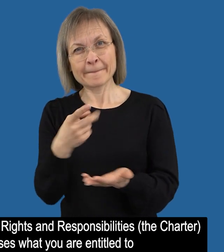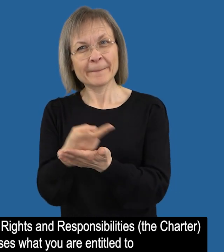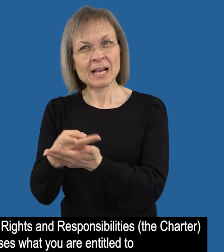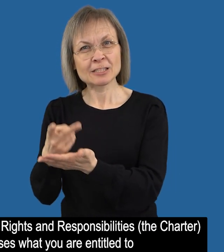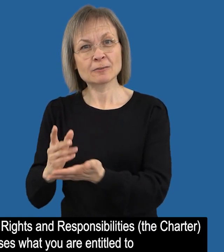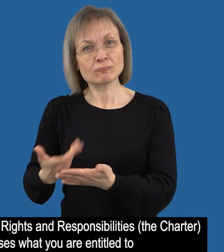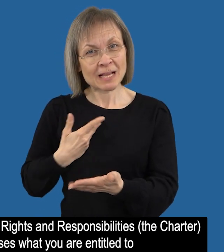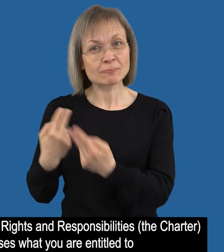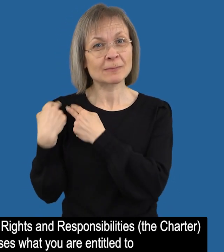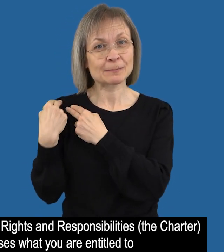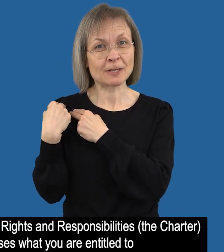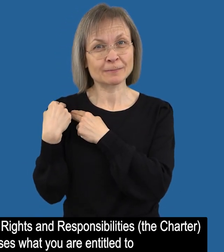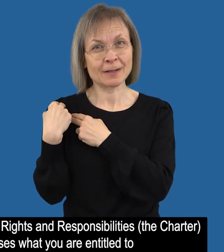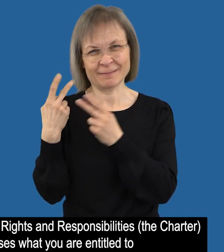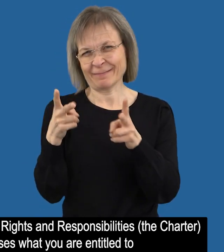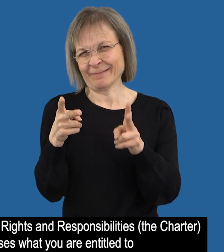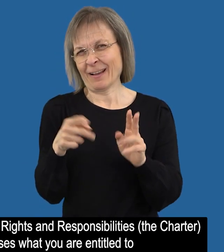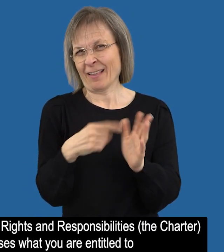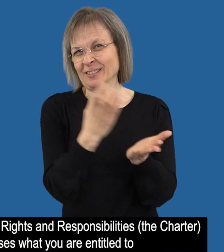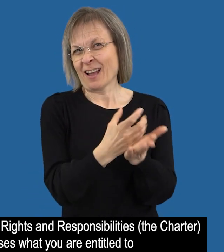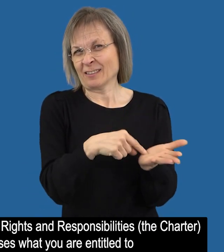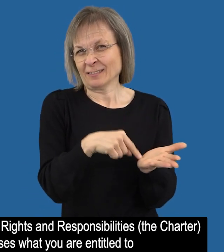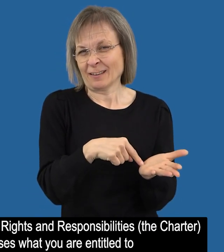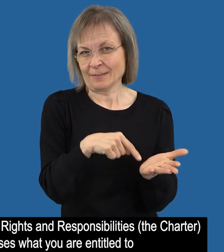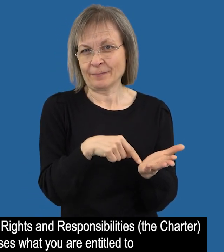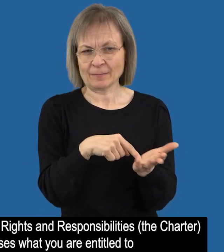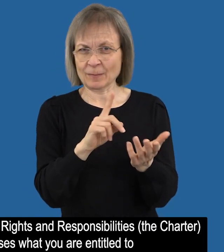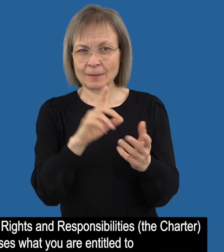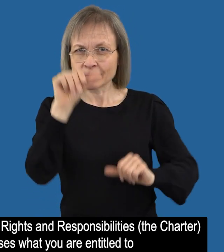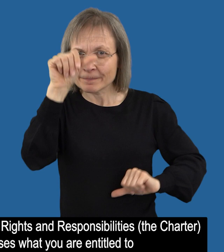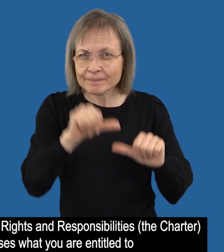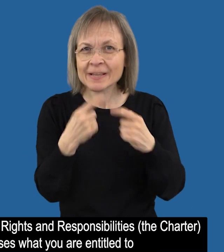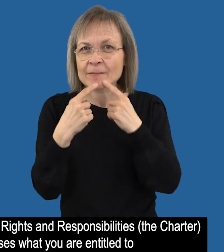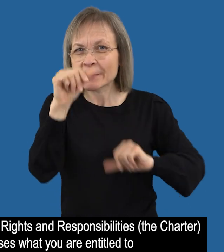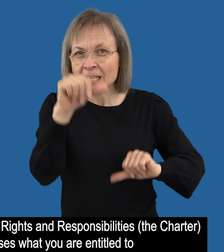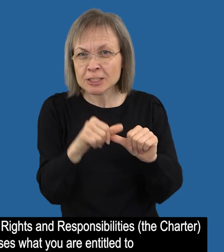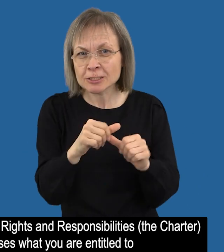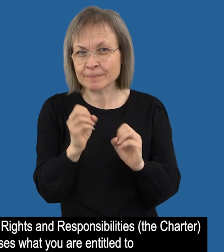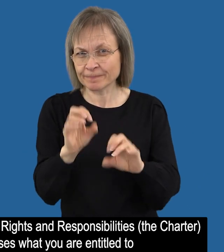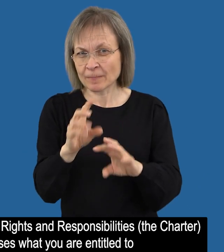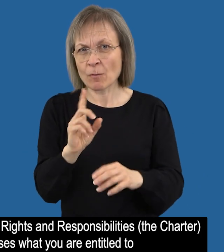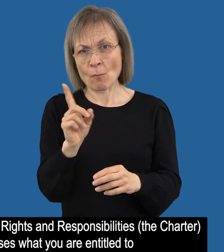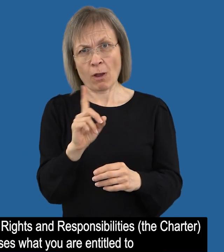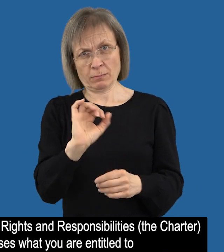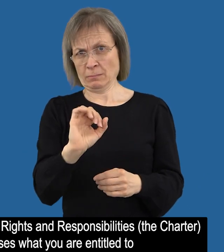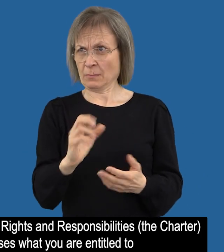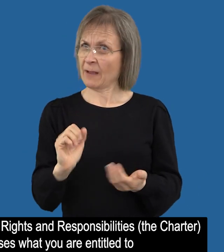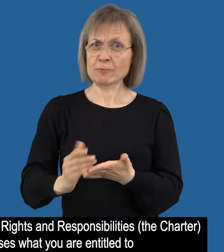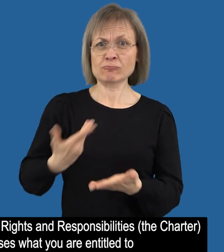What the Charter does. The Charter of Patient Rights and Responsibilities, the Charter, summarises what you are entitled